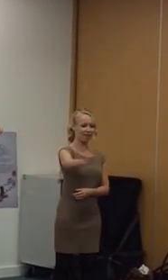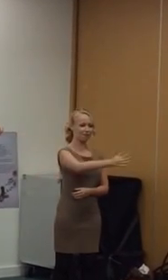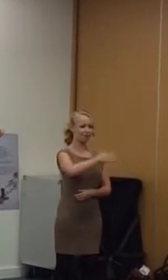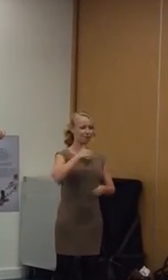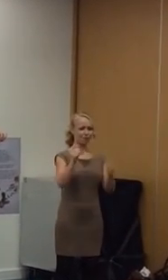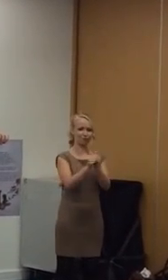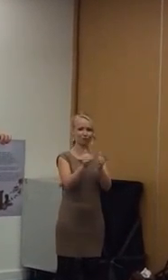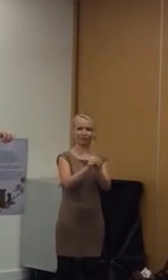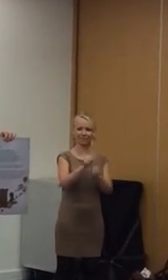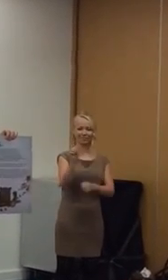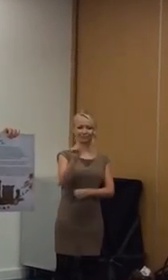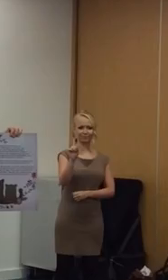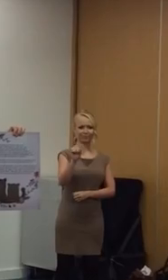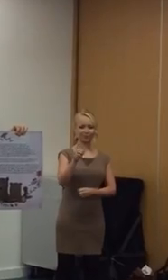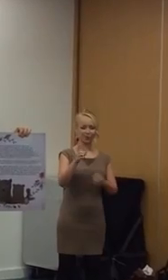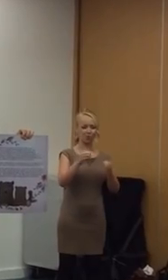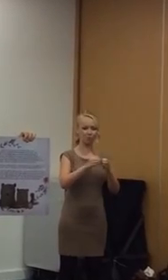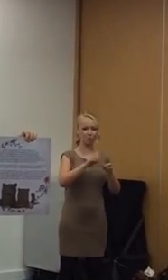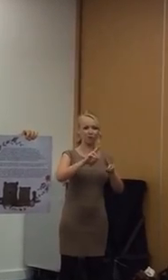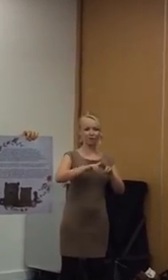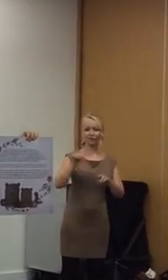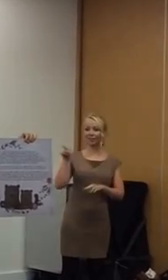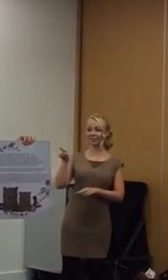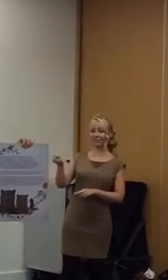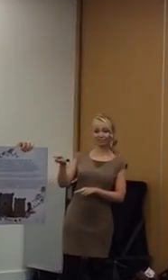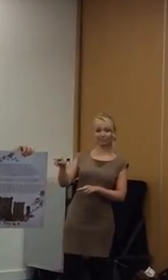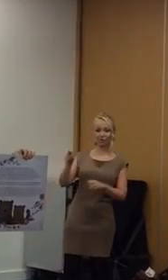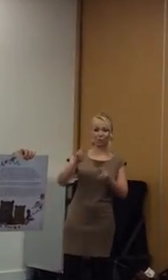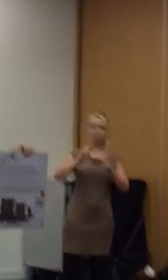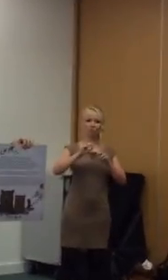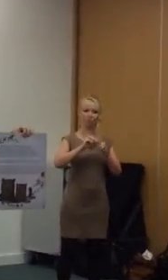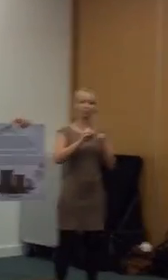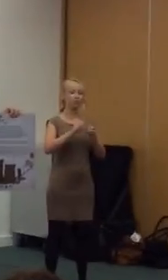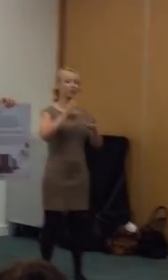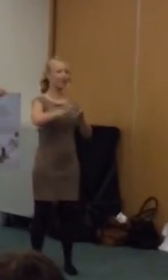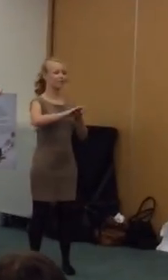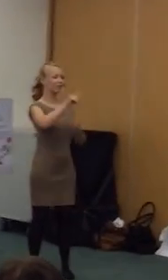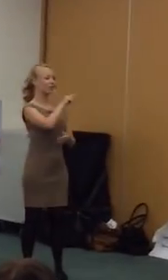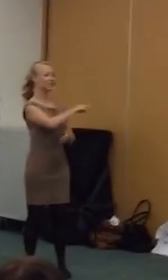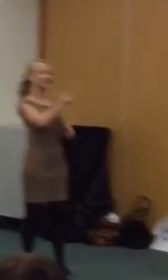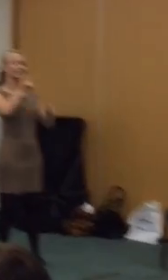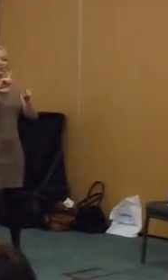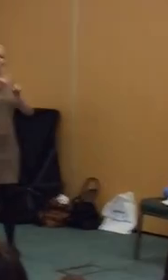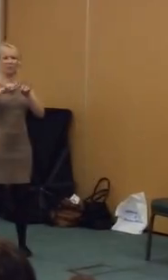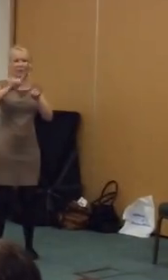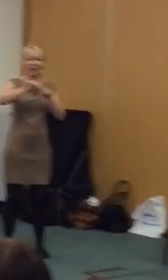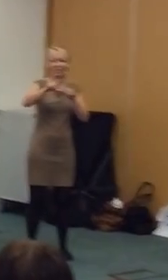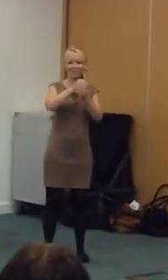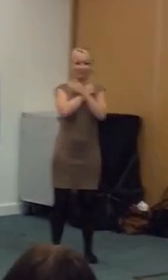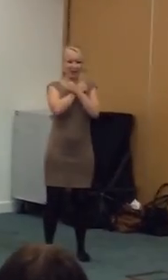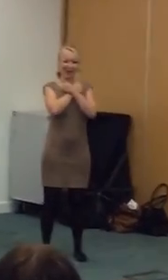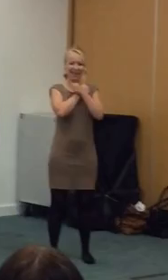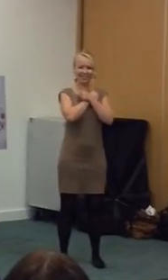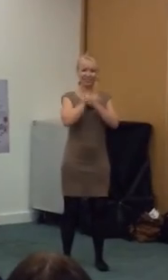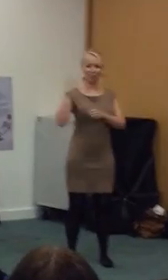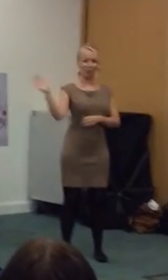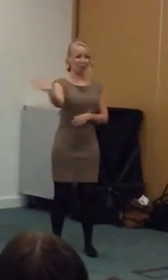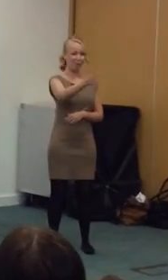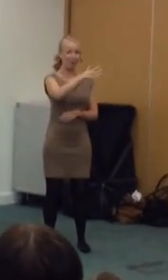upon. Brunfin and Brunhilfer were special bears, and we were all lucky they were